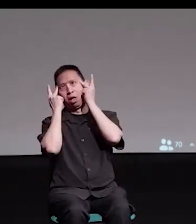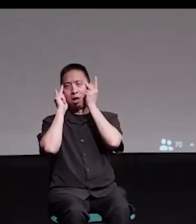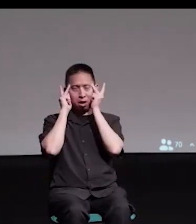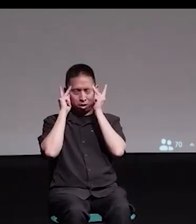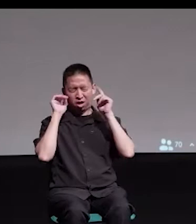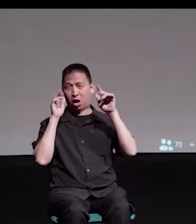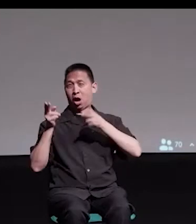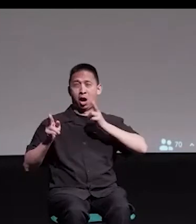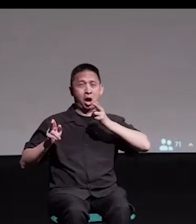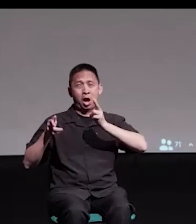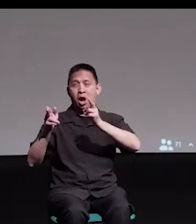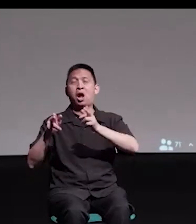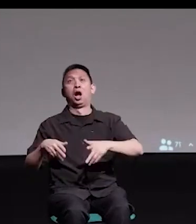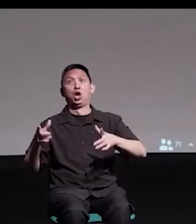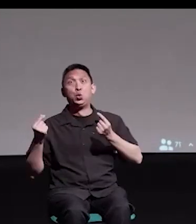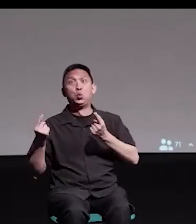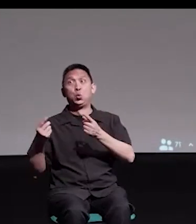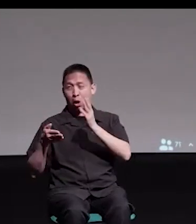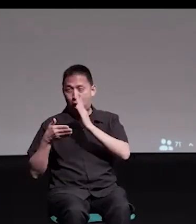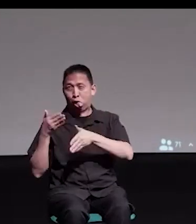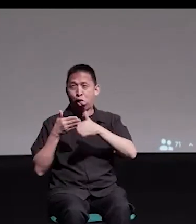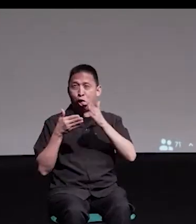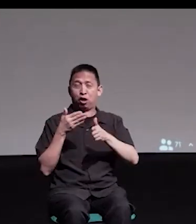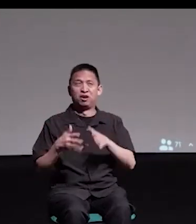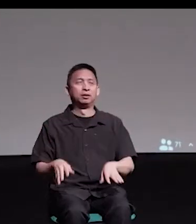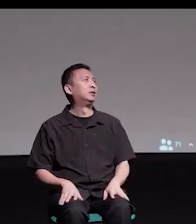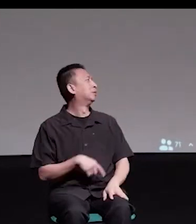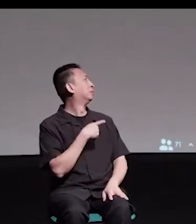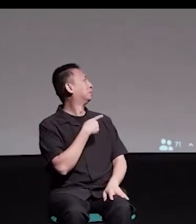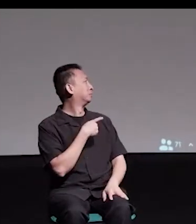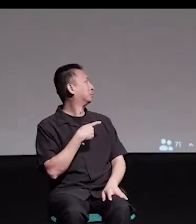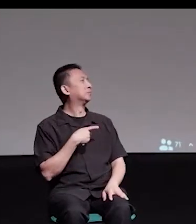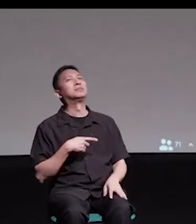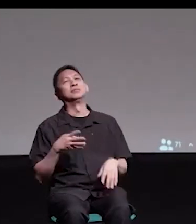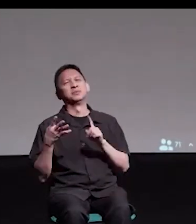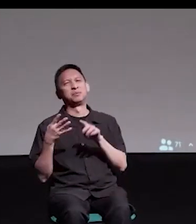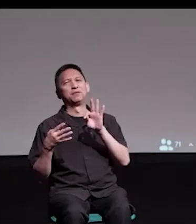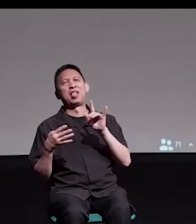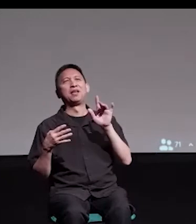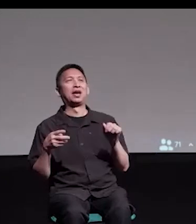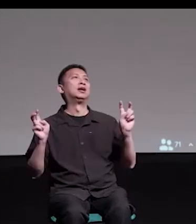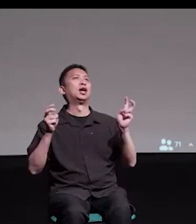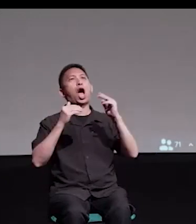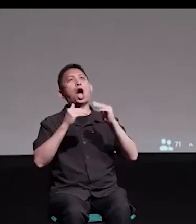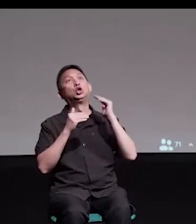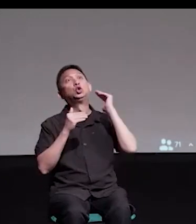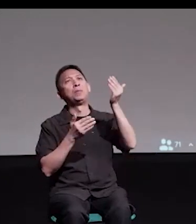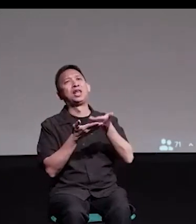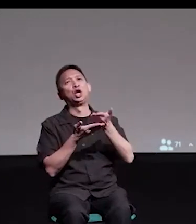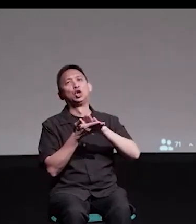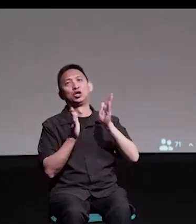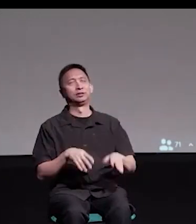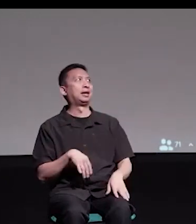make something happen. You know what I mean? So I think It's a problem of too many cooks too, for yeah, sure. exactly. That's another way of saying